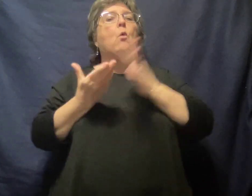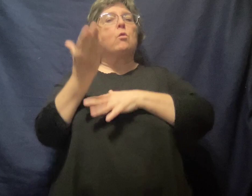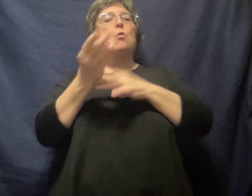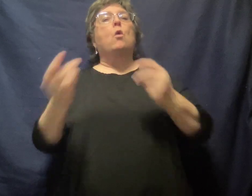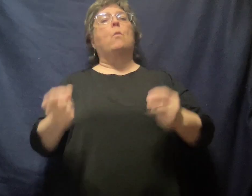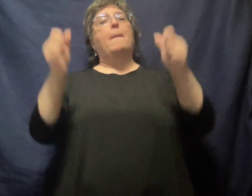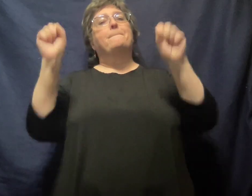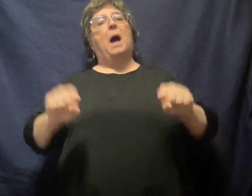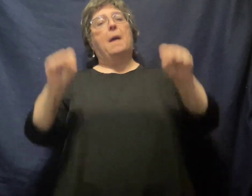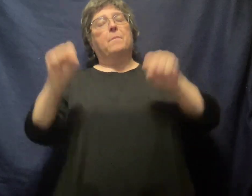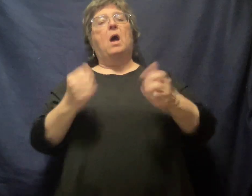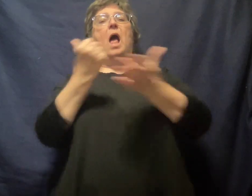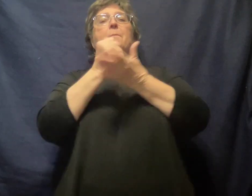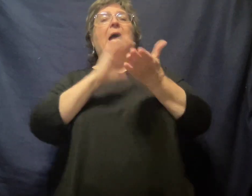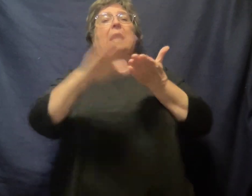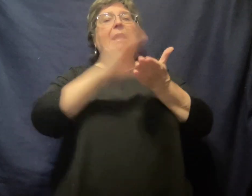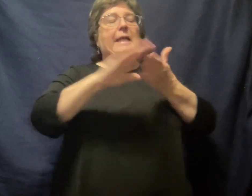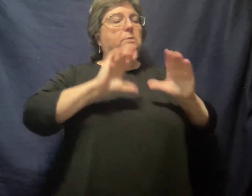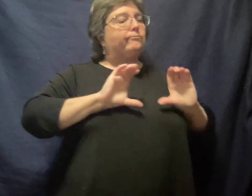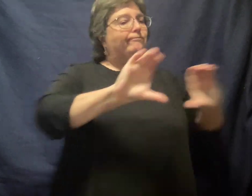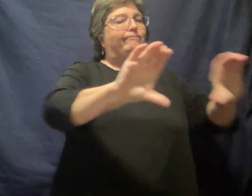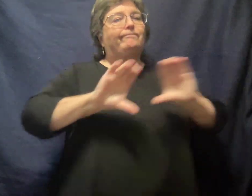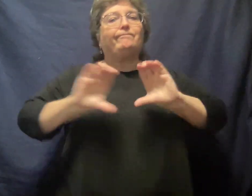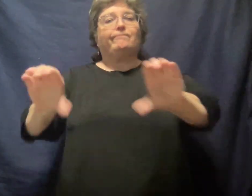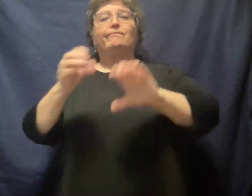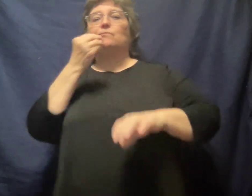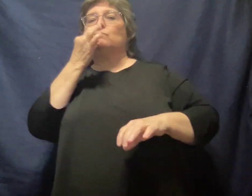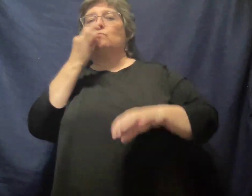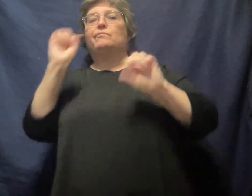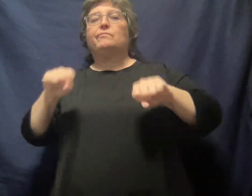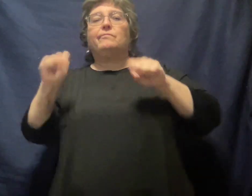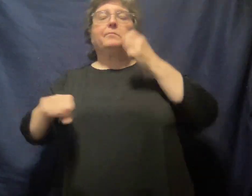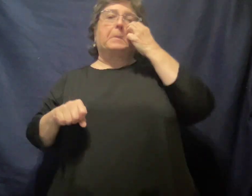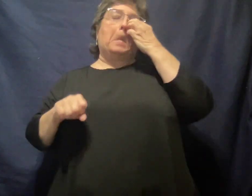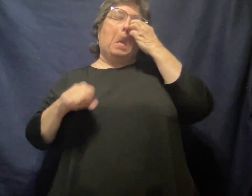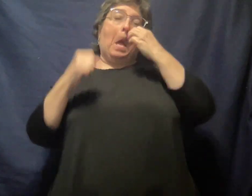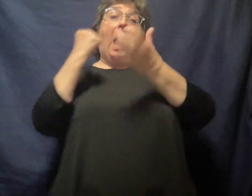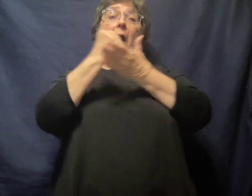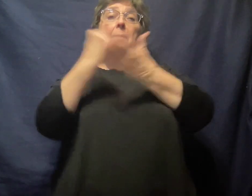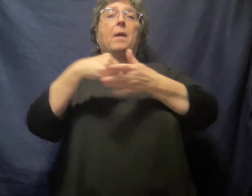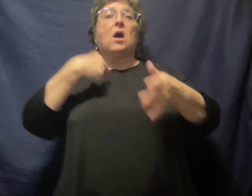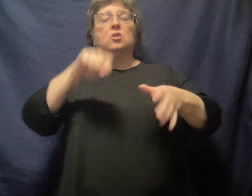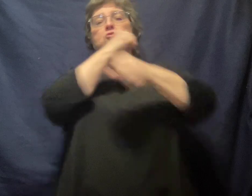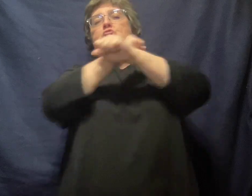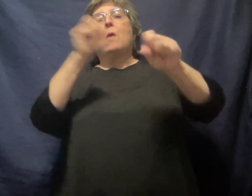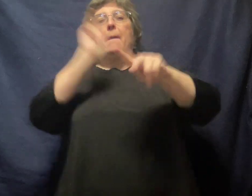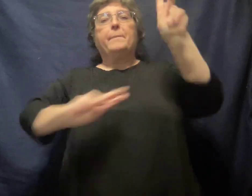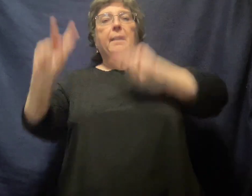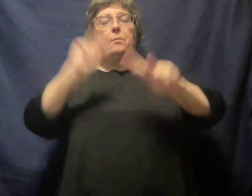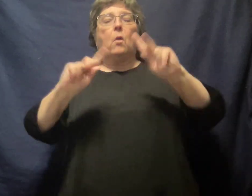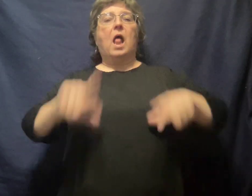will help us clear the streets as quickly as possible. It will help us to get out there and rescue people who are in life-threatening